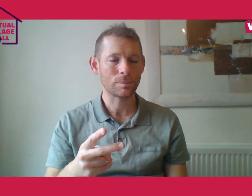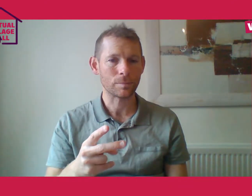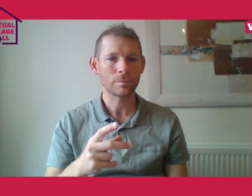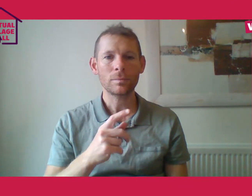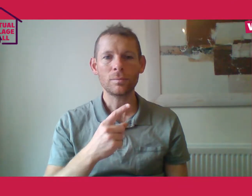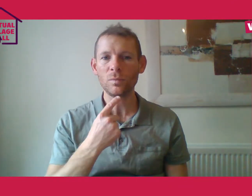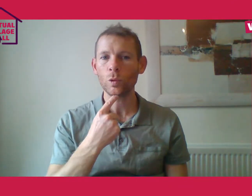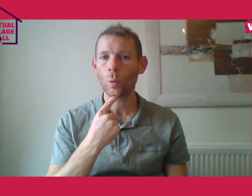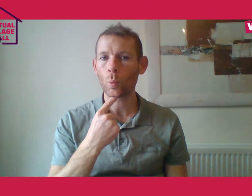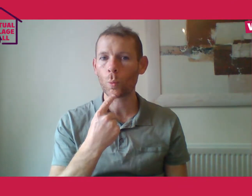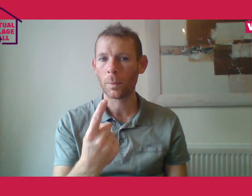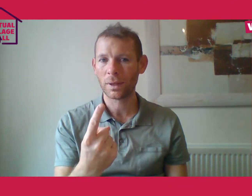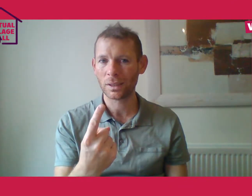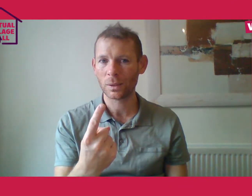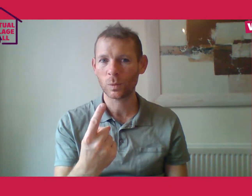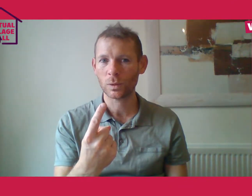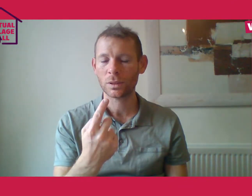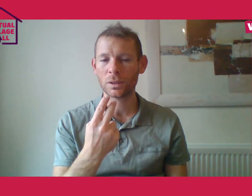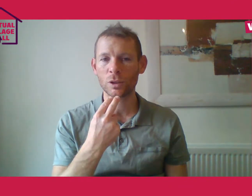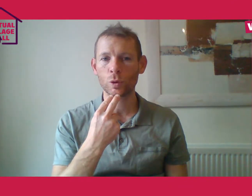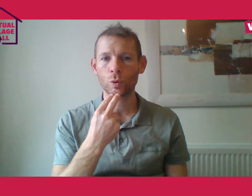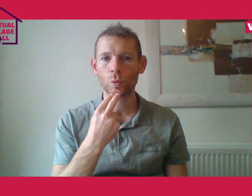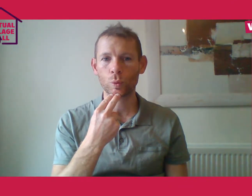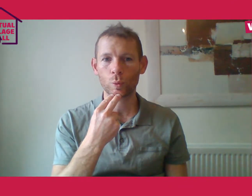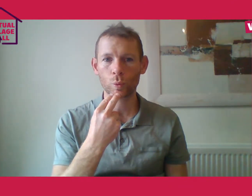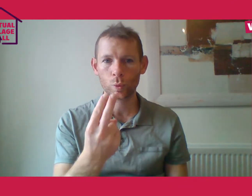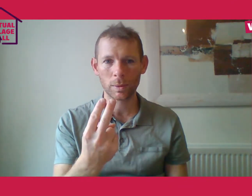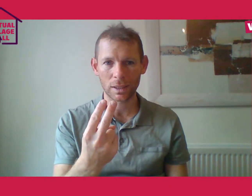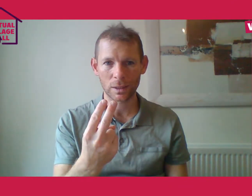Let's do that again from £1, £2, £3,